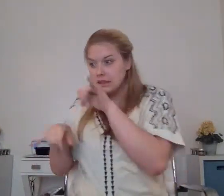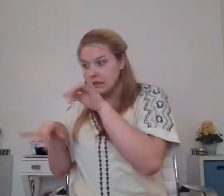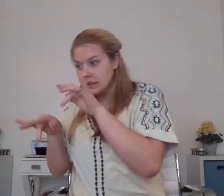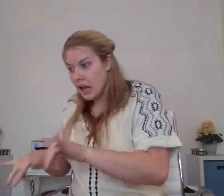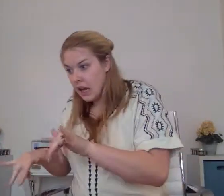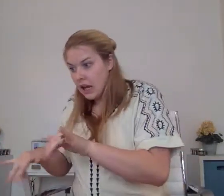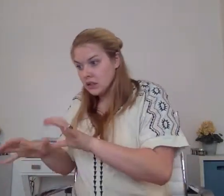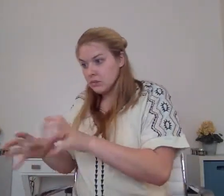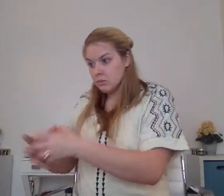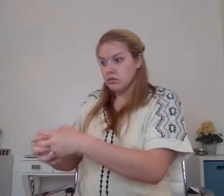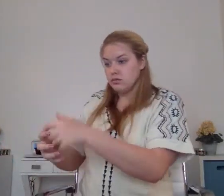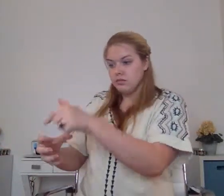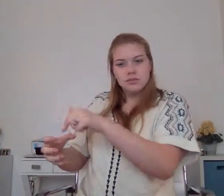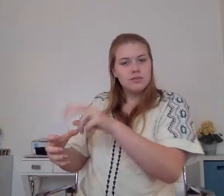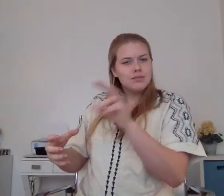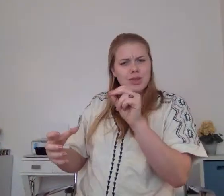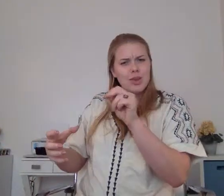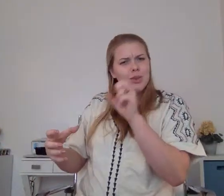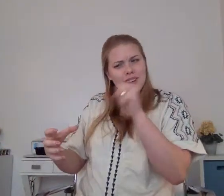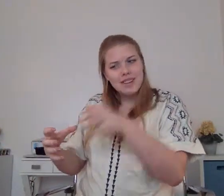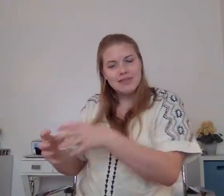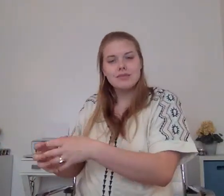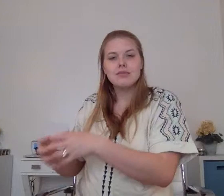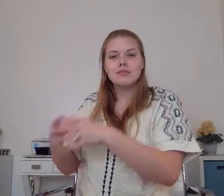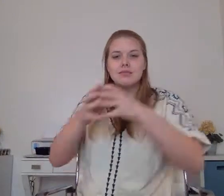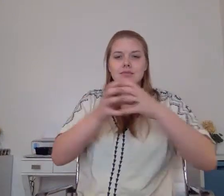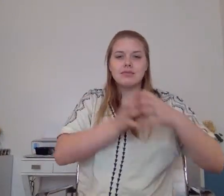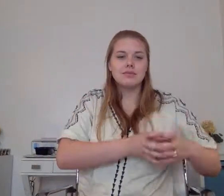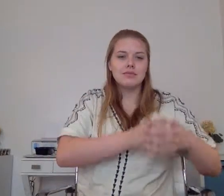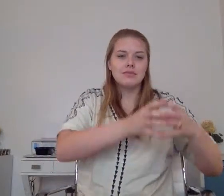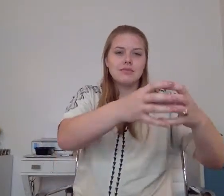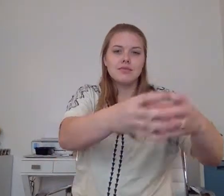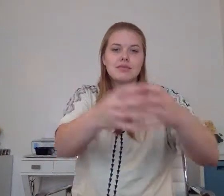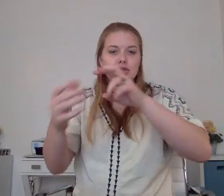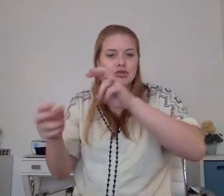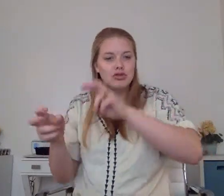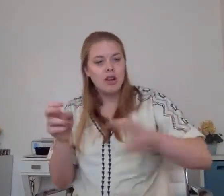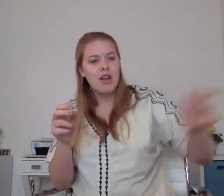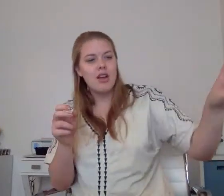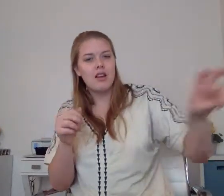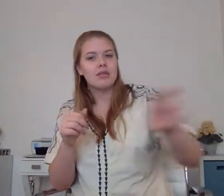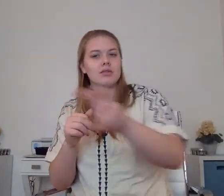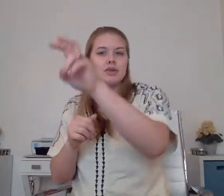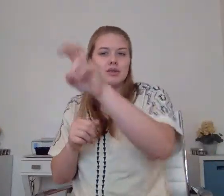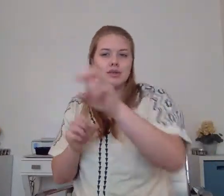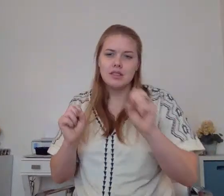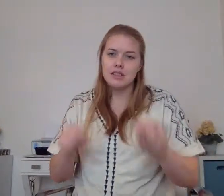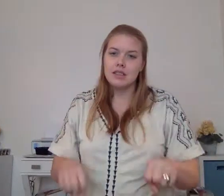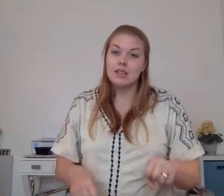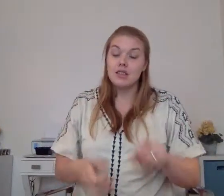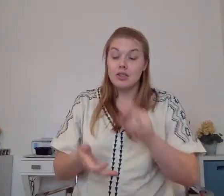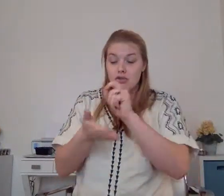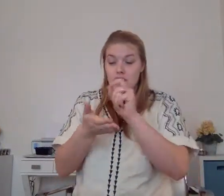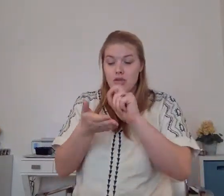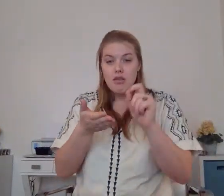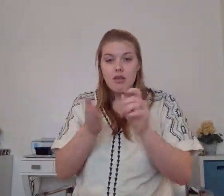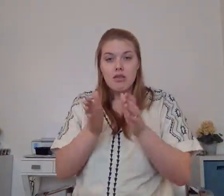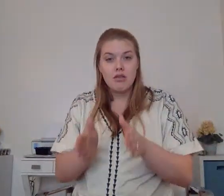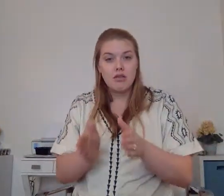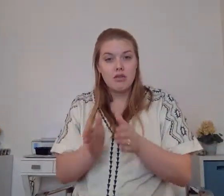be portable. We can take them with us everywhere. And I think for writers, for storytellers, at the end of the day,